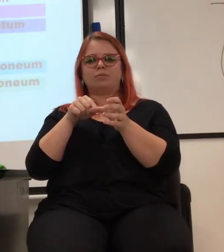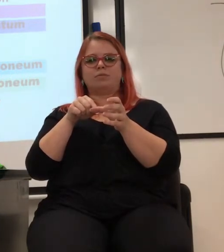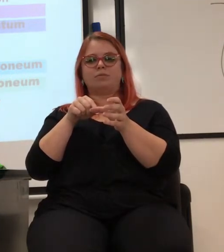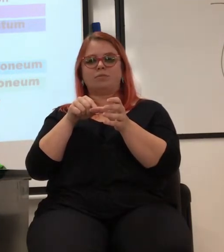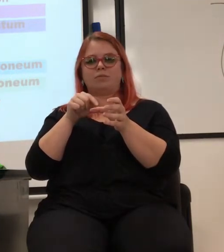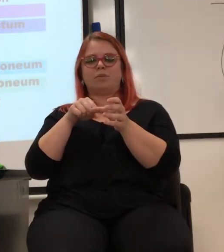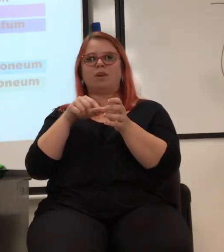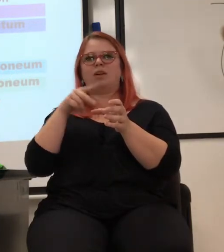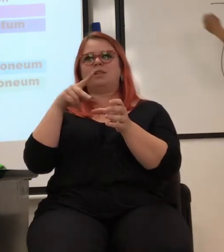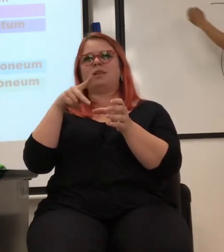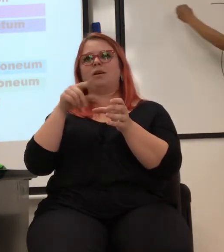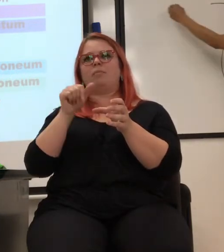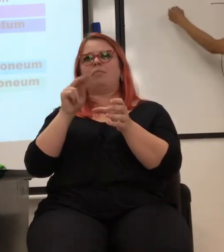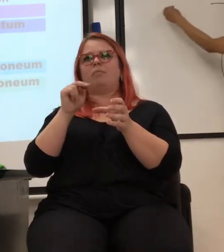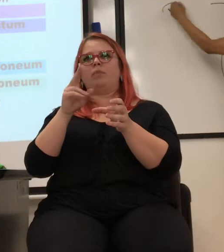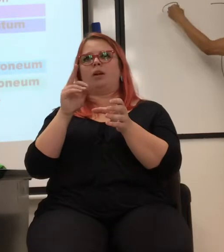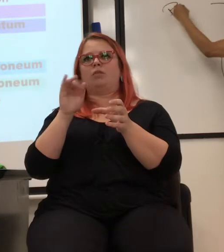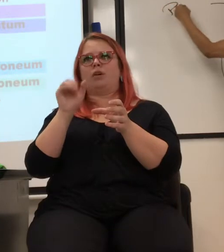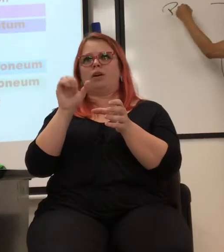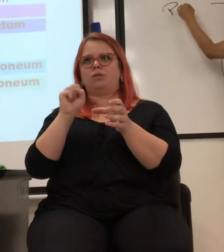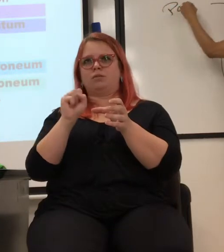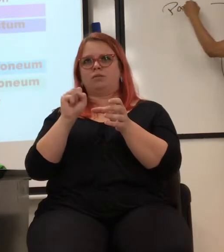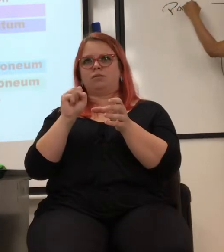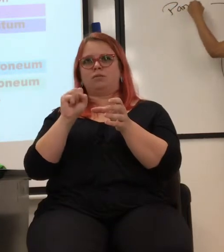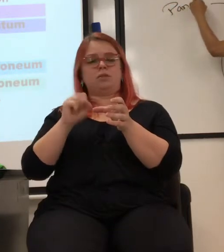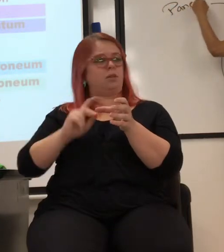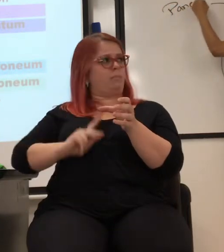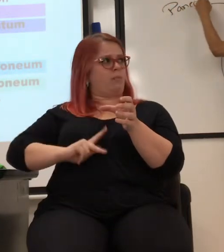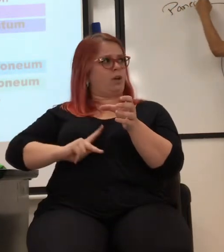you have the pancreas.